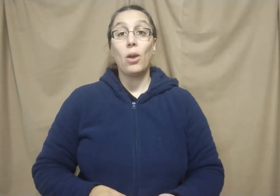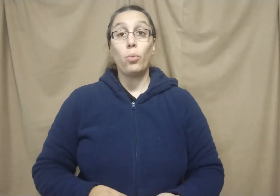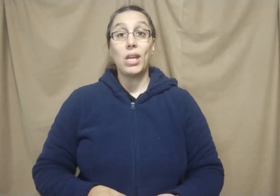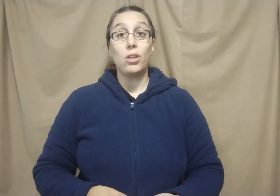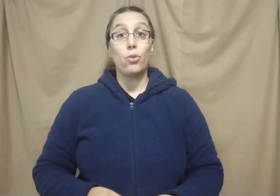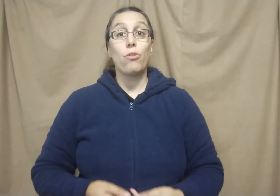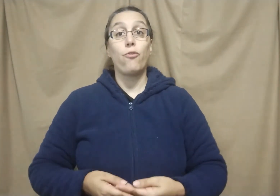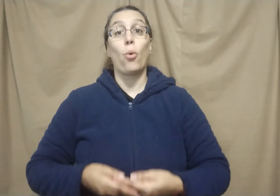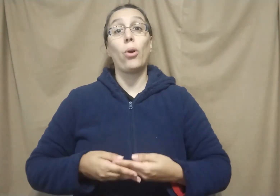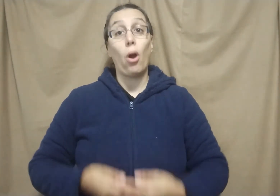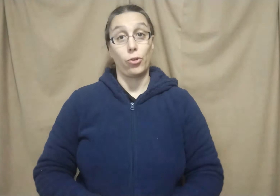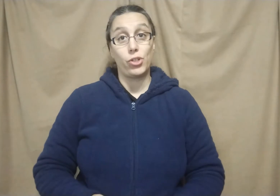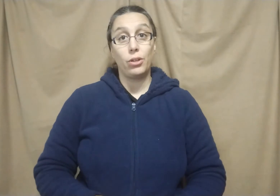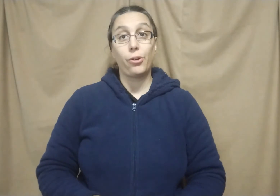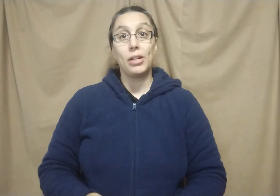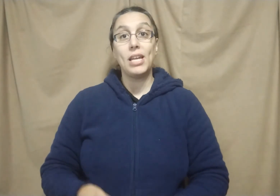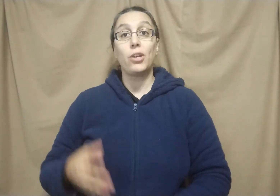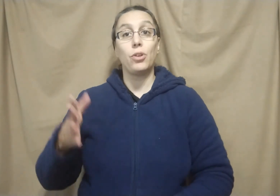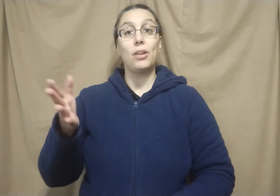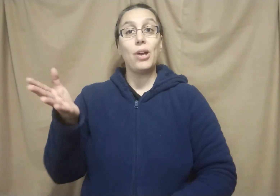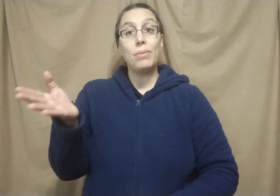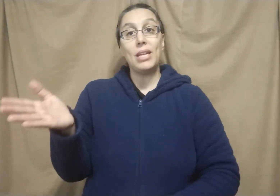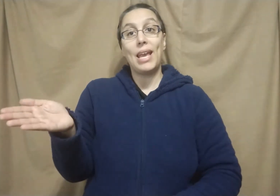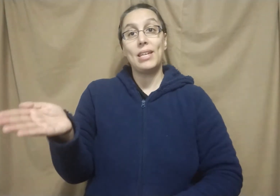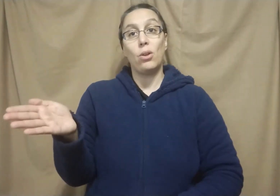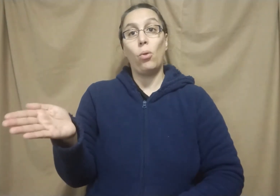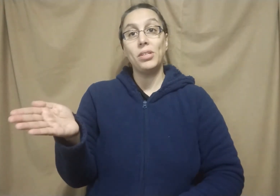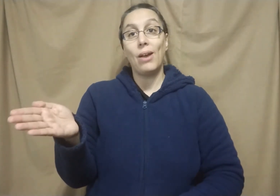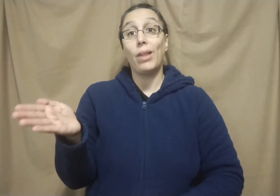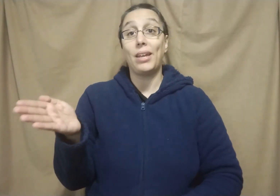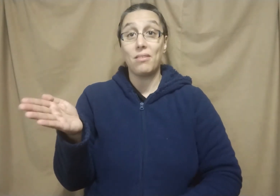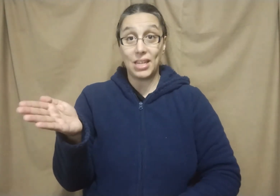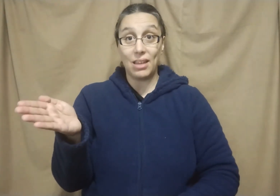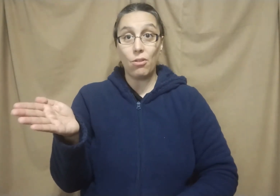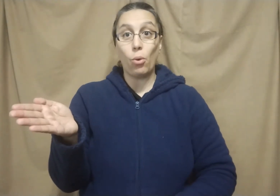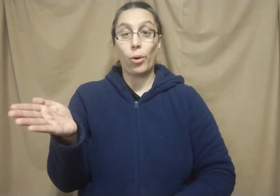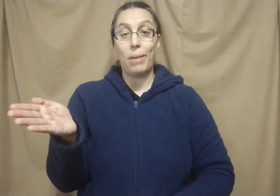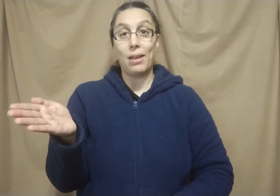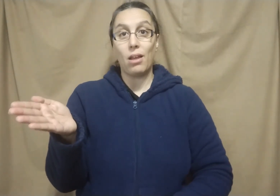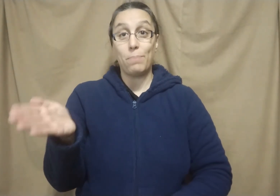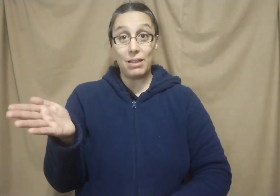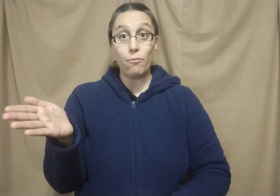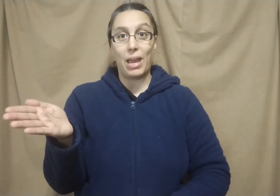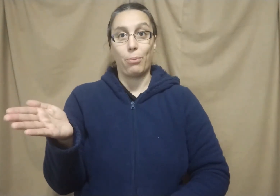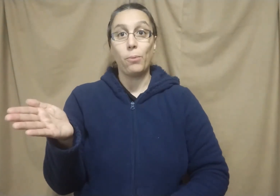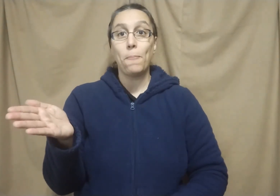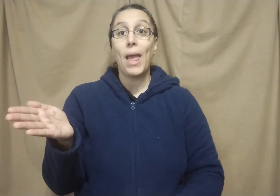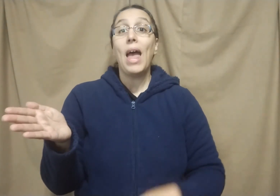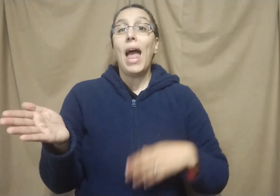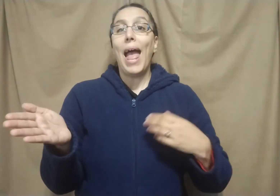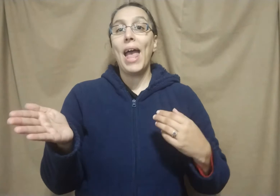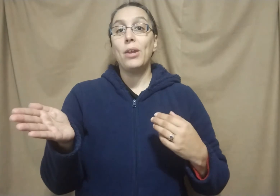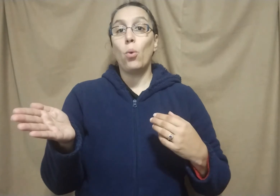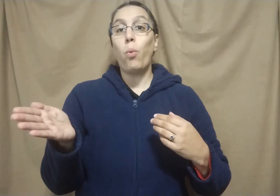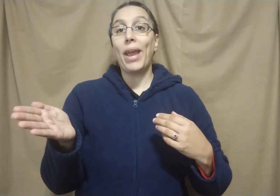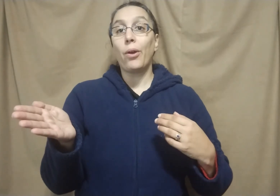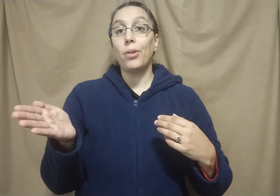we use for art. You're going to take your non-dominant hand and hold it out like it's an easel or a piece of paper. And where